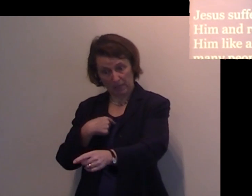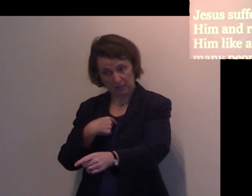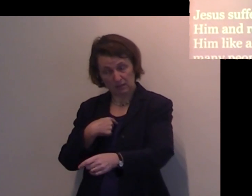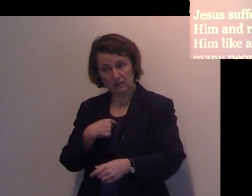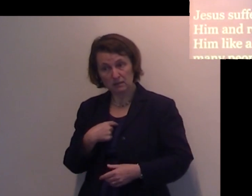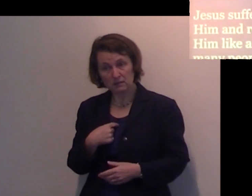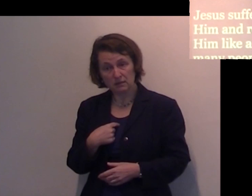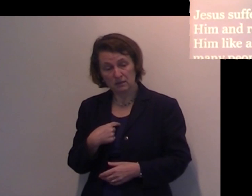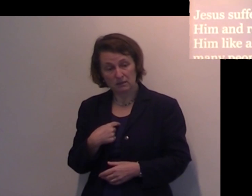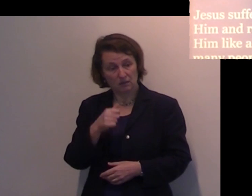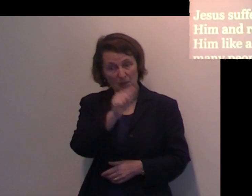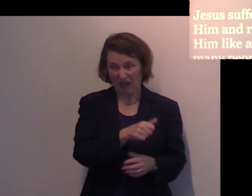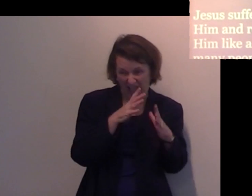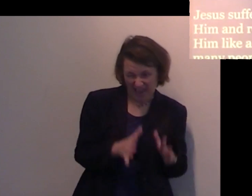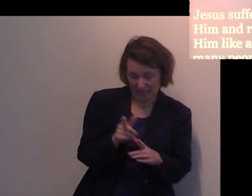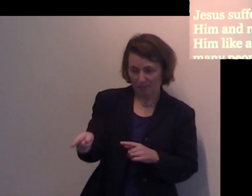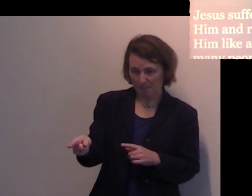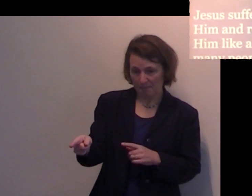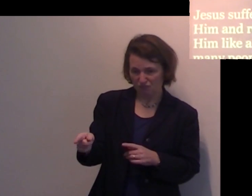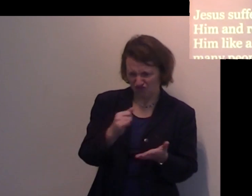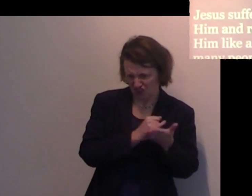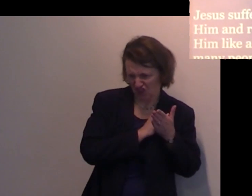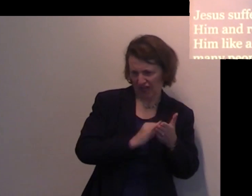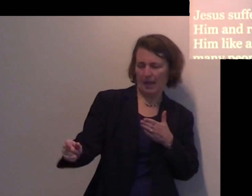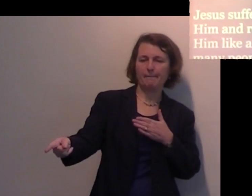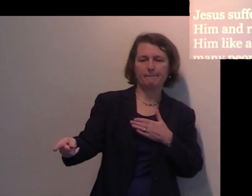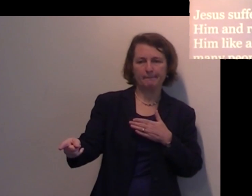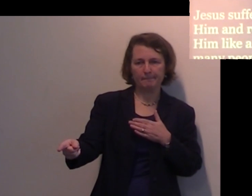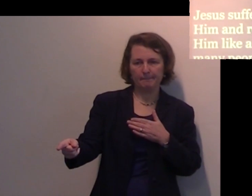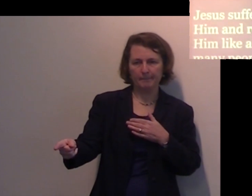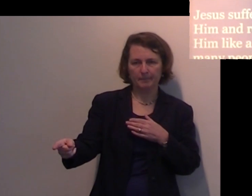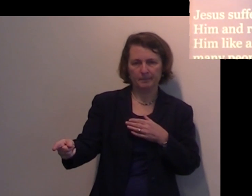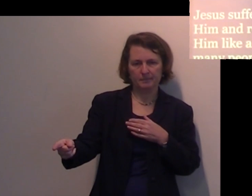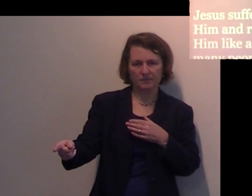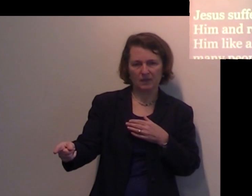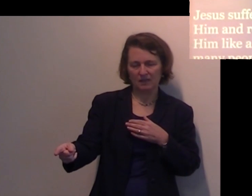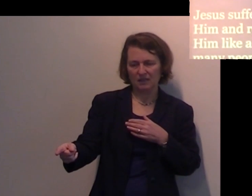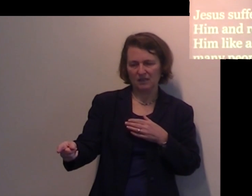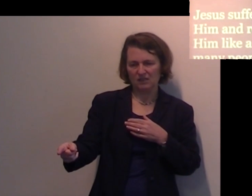People hated him and rejected him. They treated him like a fool.